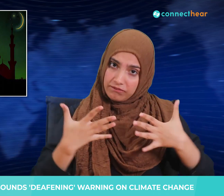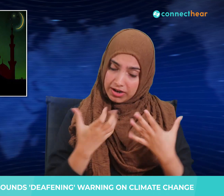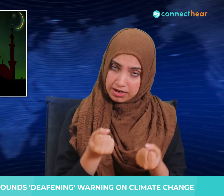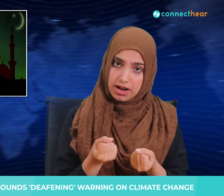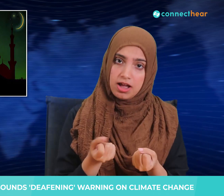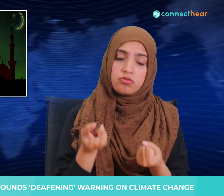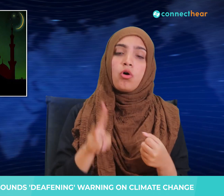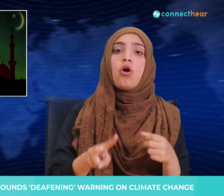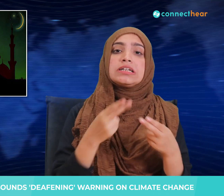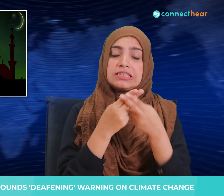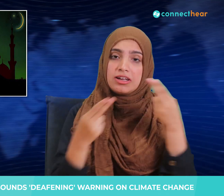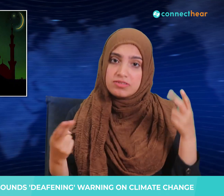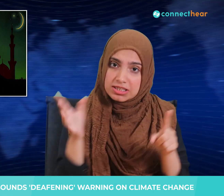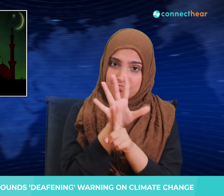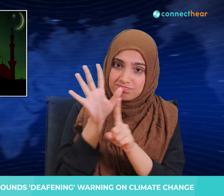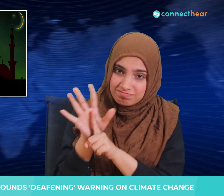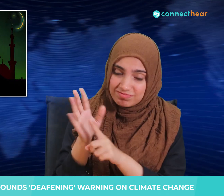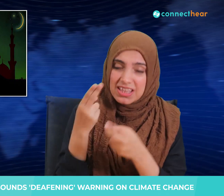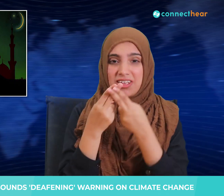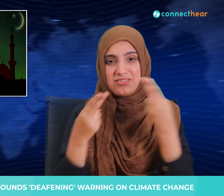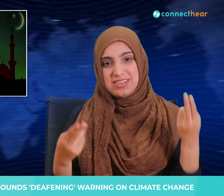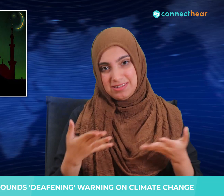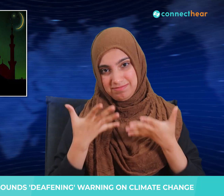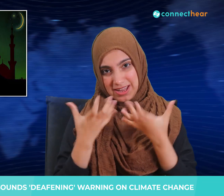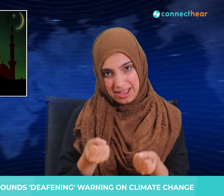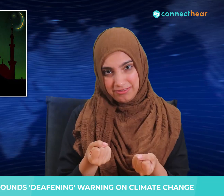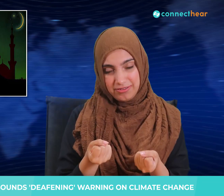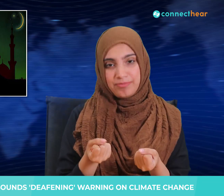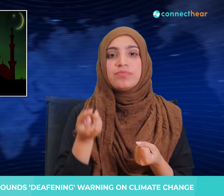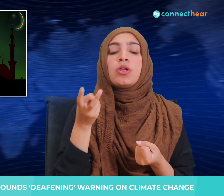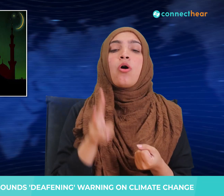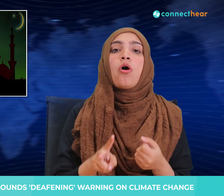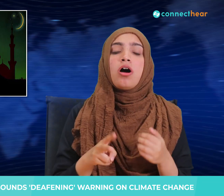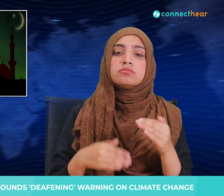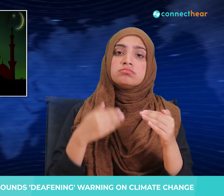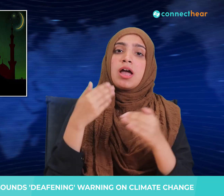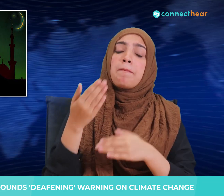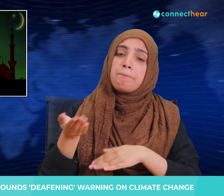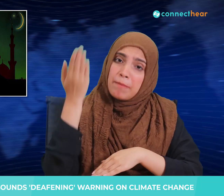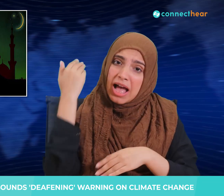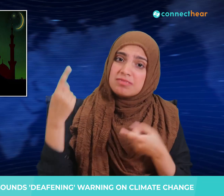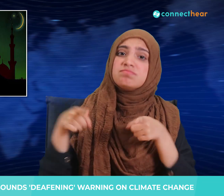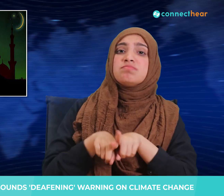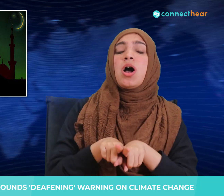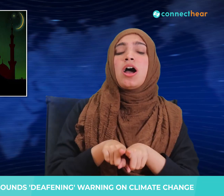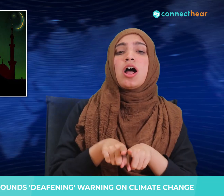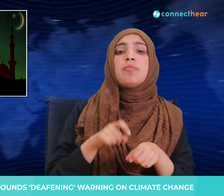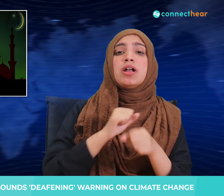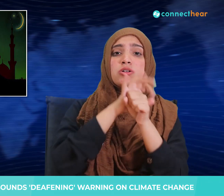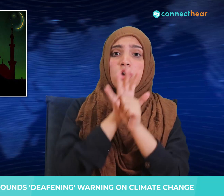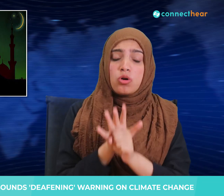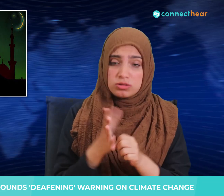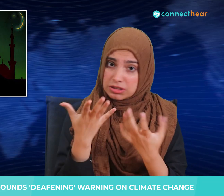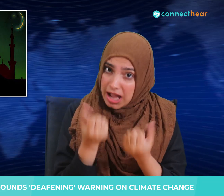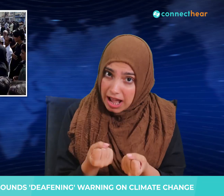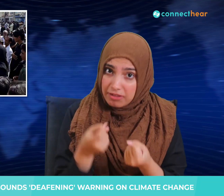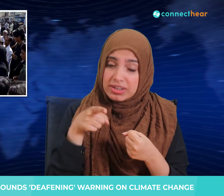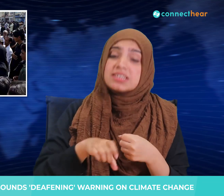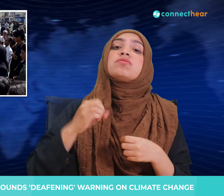Like last year, this Muharram will also be observed under the COVID-19 pandemic, and authorities have warned the citizens to